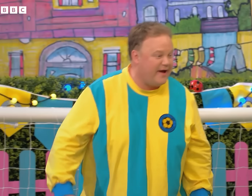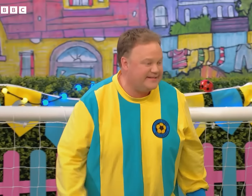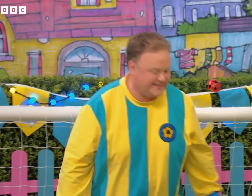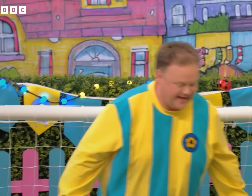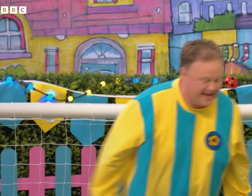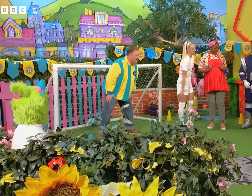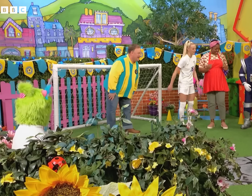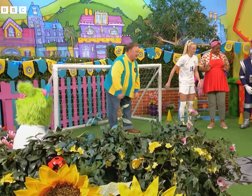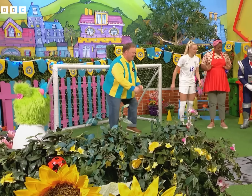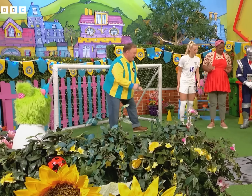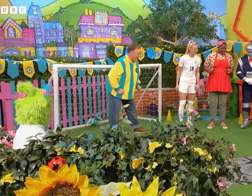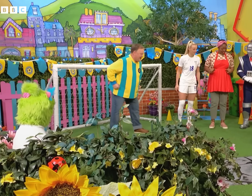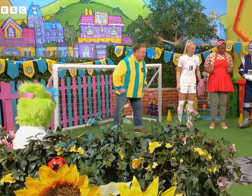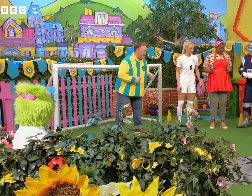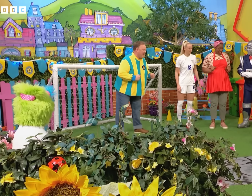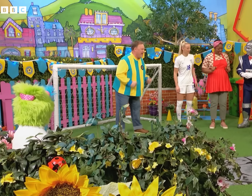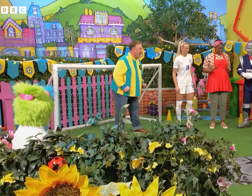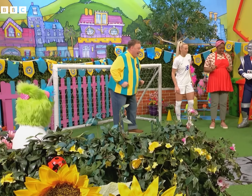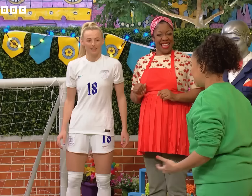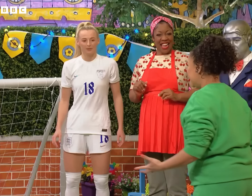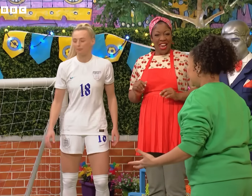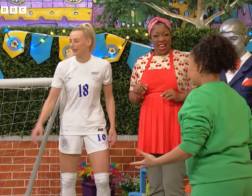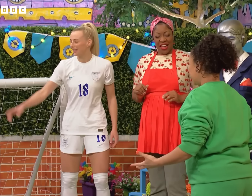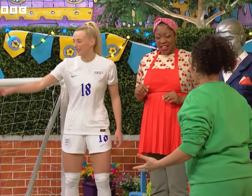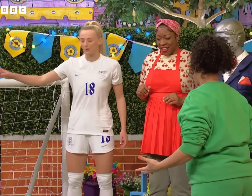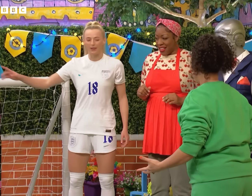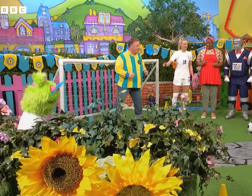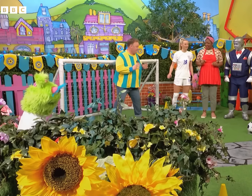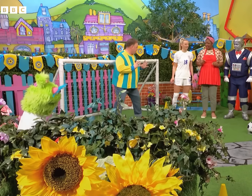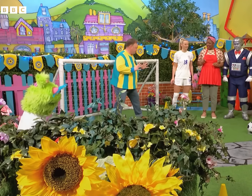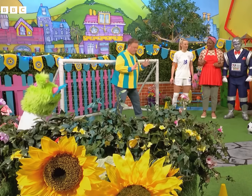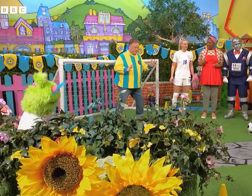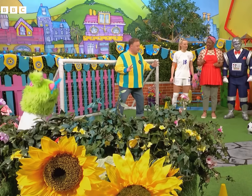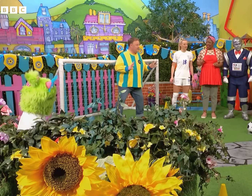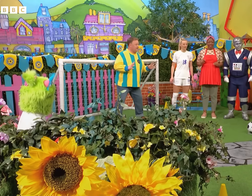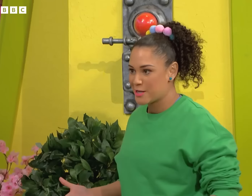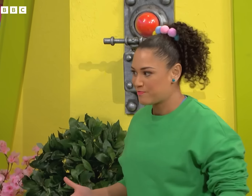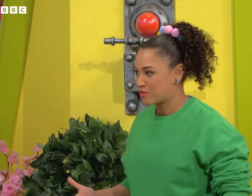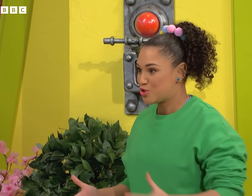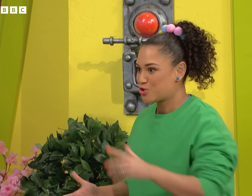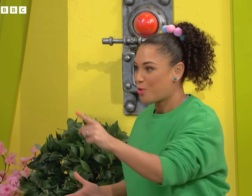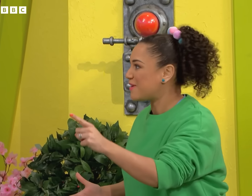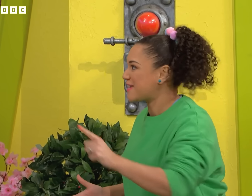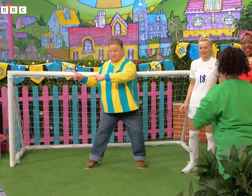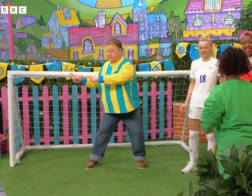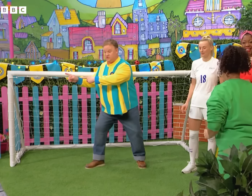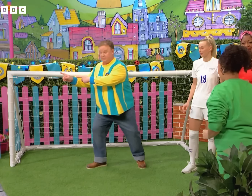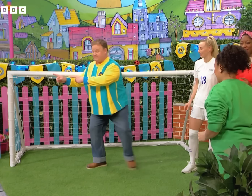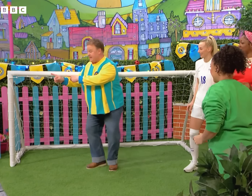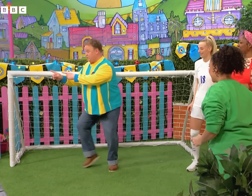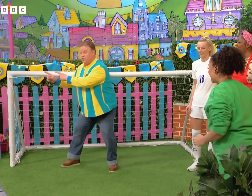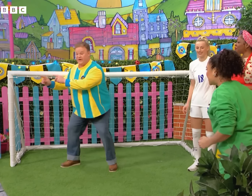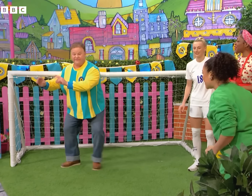Right. Okay. Pick your spot. Okay, top left-hand corner. Top left-hand corner,